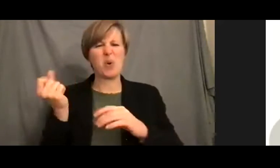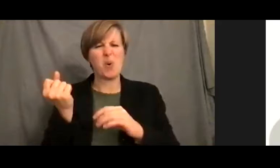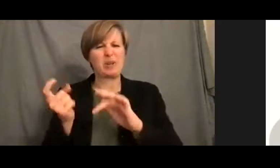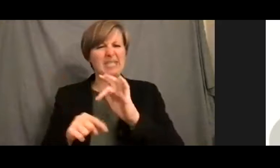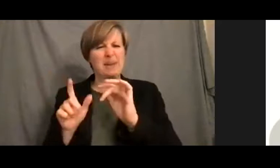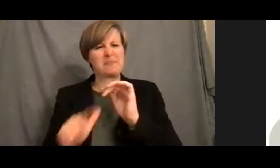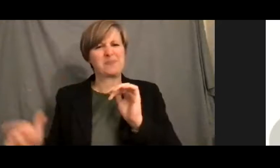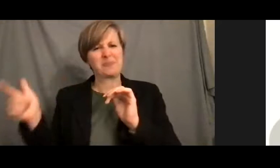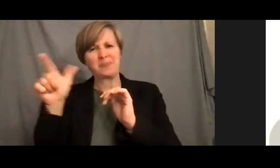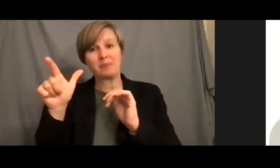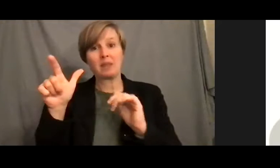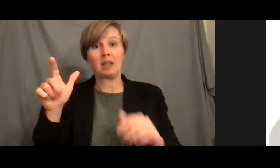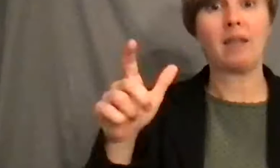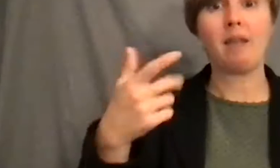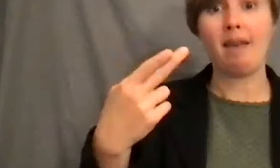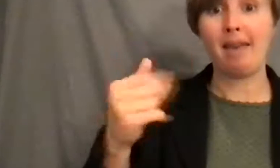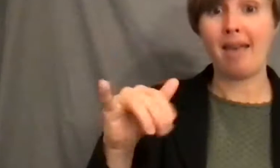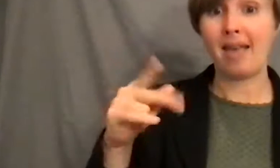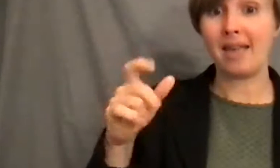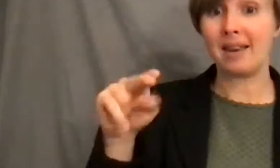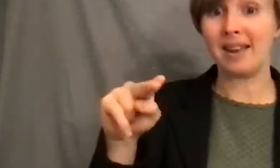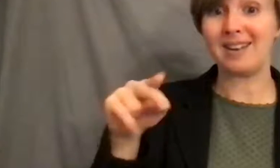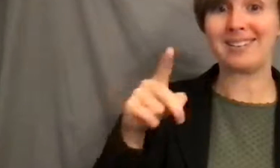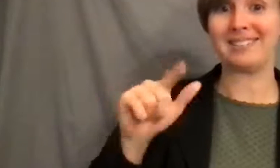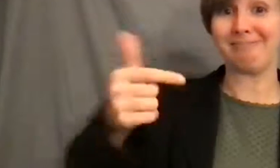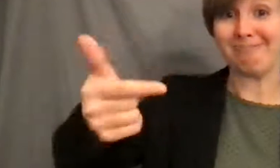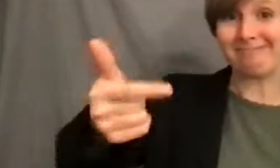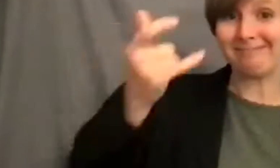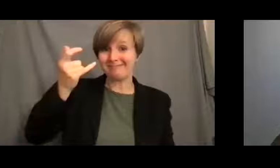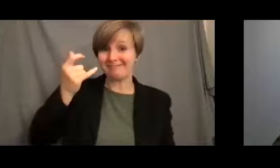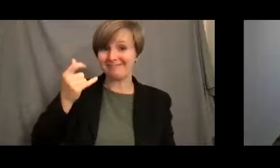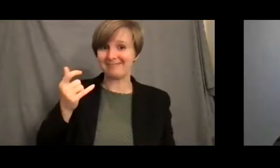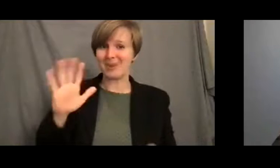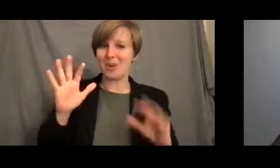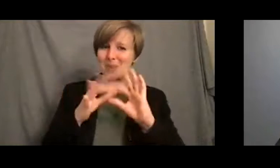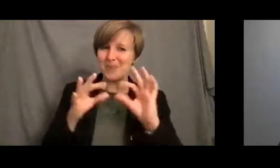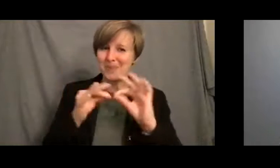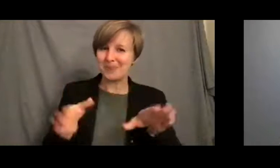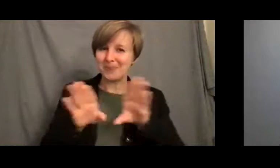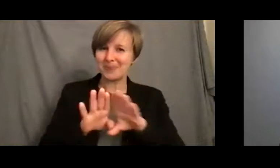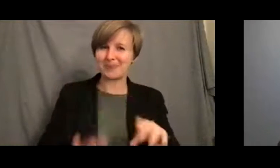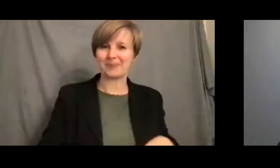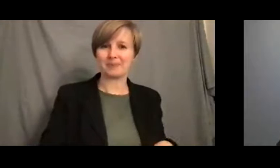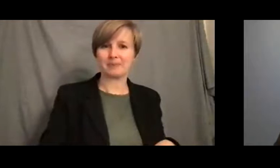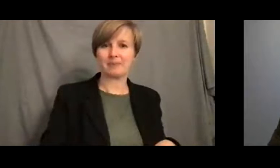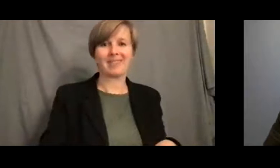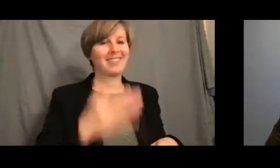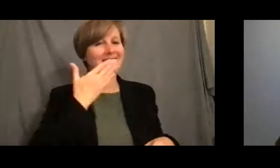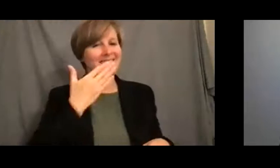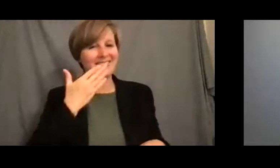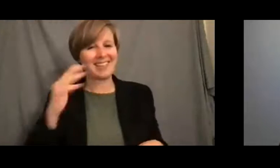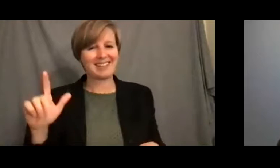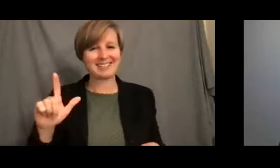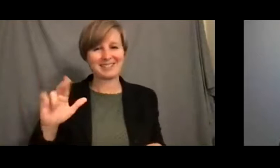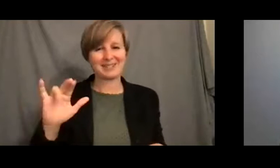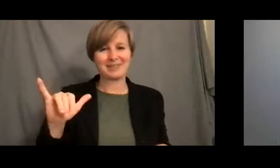now candidate Hayden, we'll put you in the hot seat right away. Feel free to give us your closing remarks. Okay, well, Well, thank you, Lucy, and